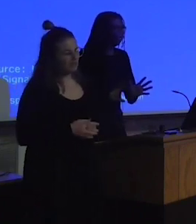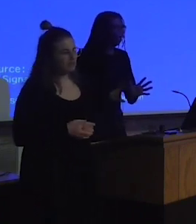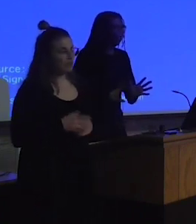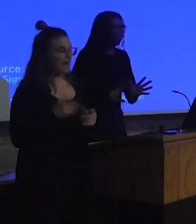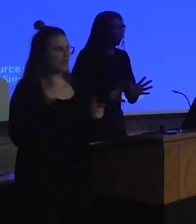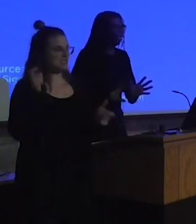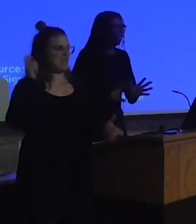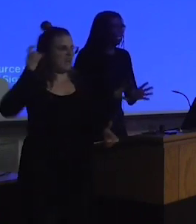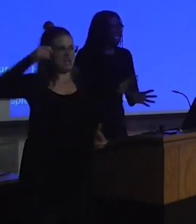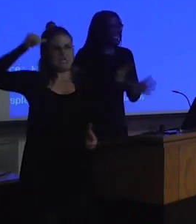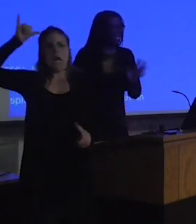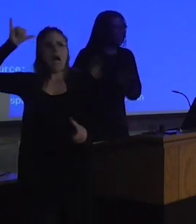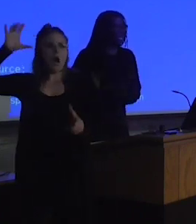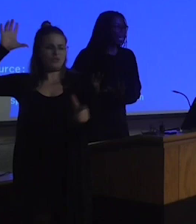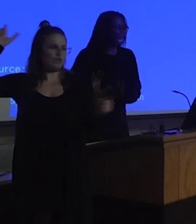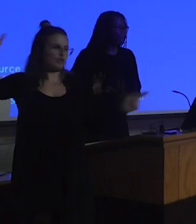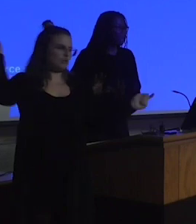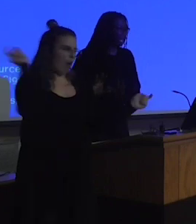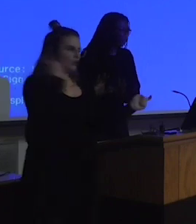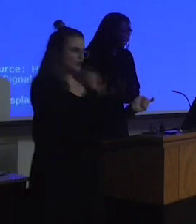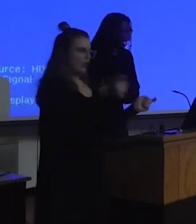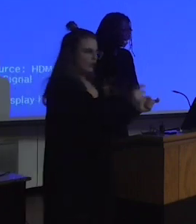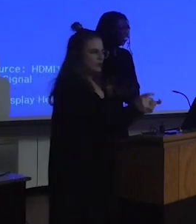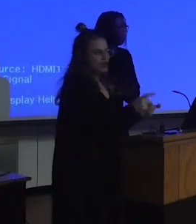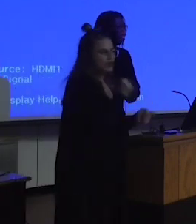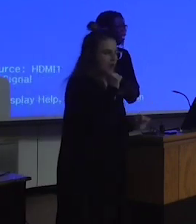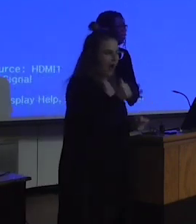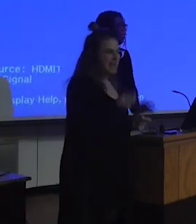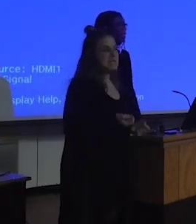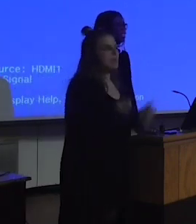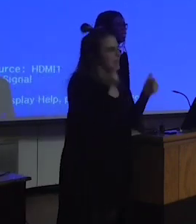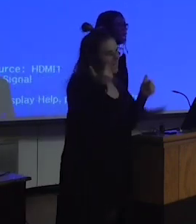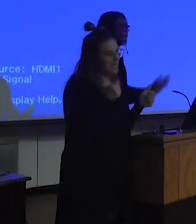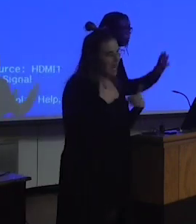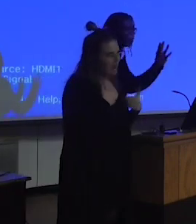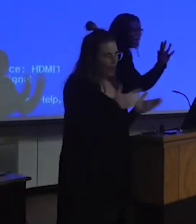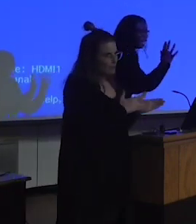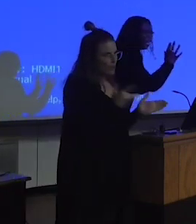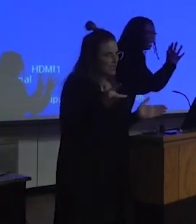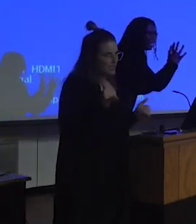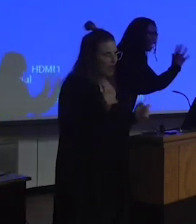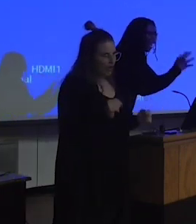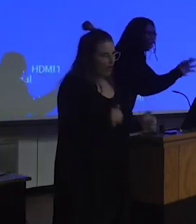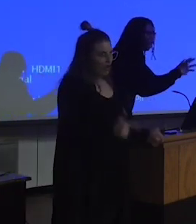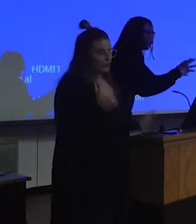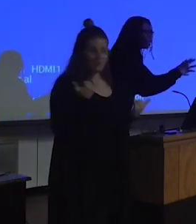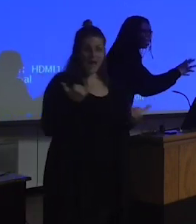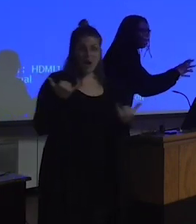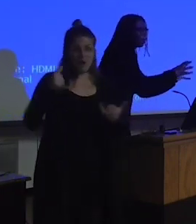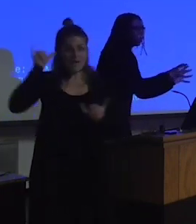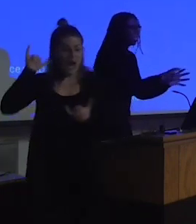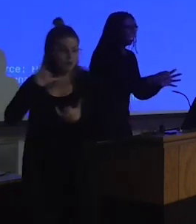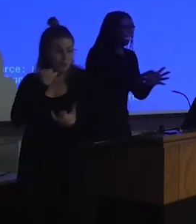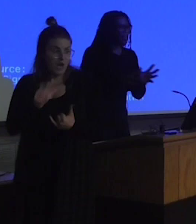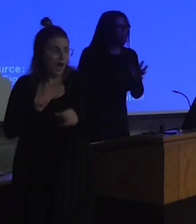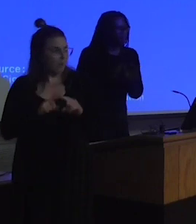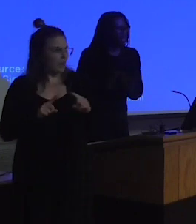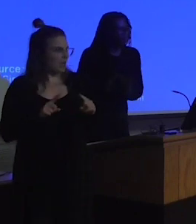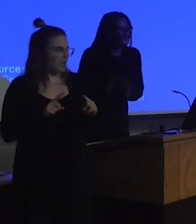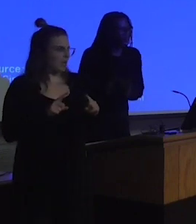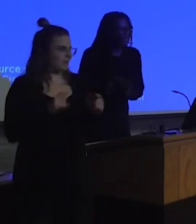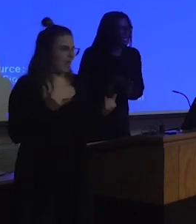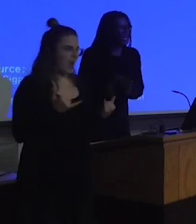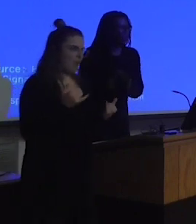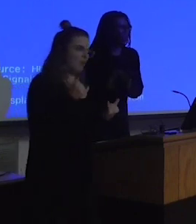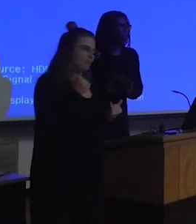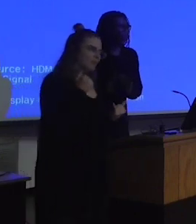smaller rather than, like, just eliminating animal exploitation altogether. So now we're not eating cows, but we're eating